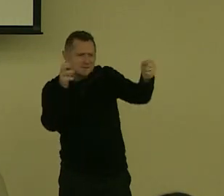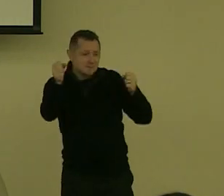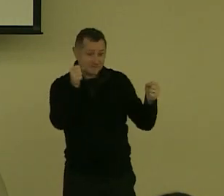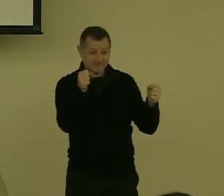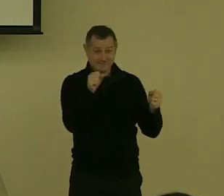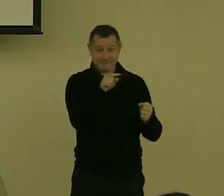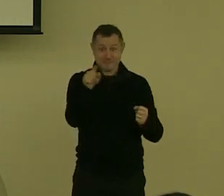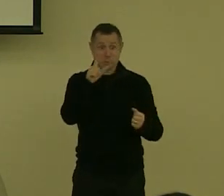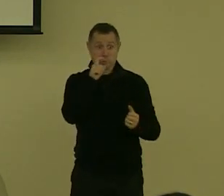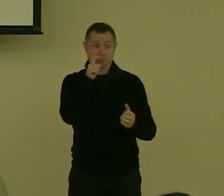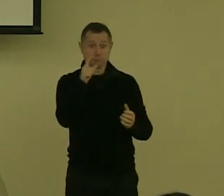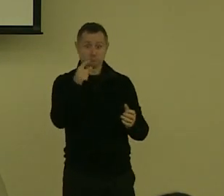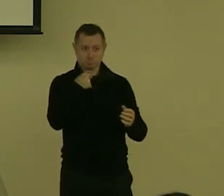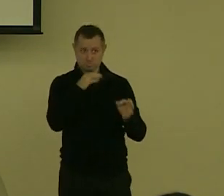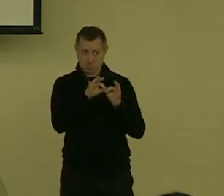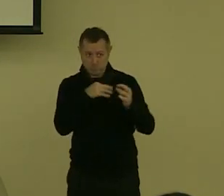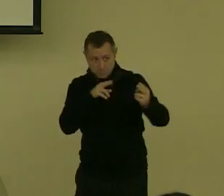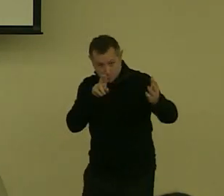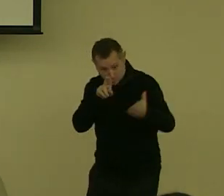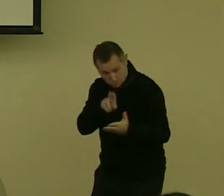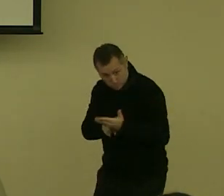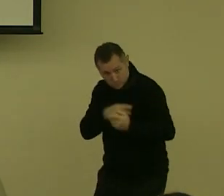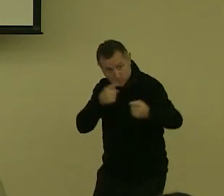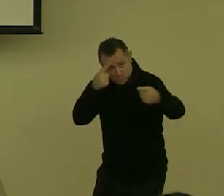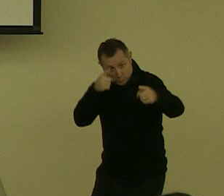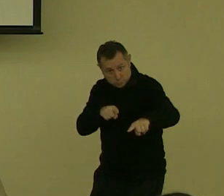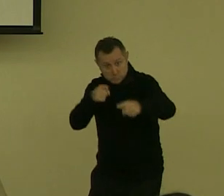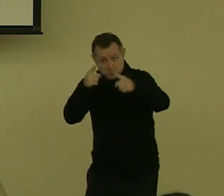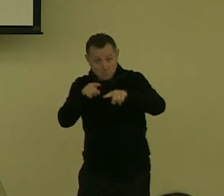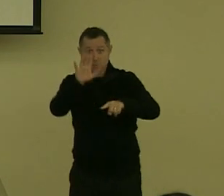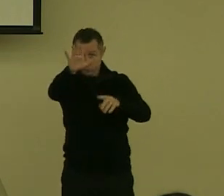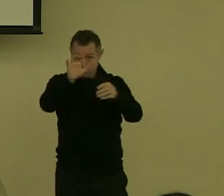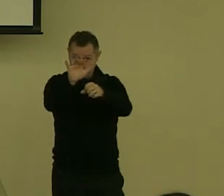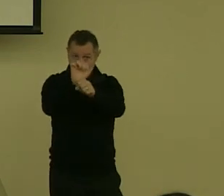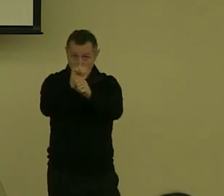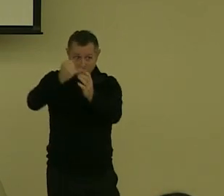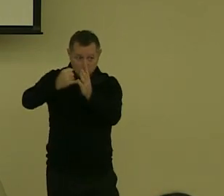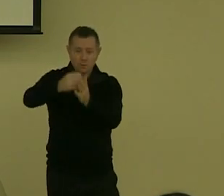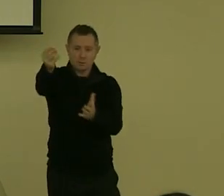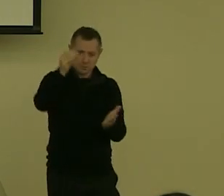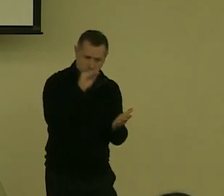Let's take it off mute. There we go. Hi, Robert, can you hear us now?